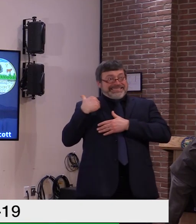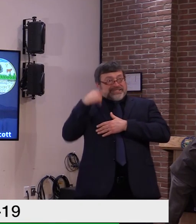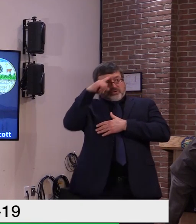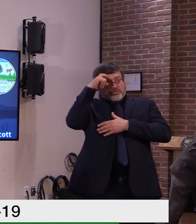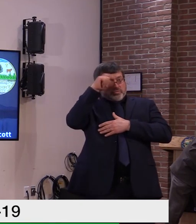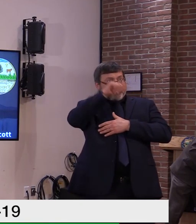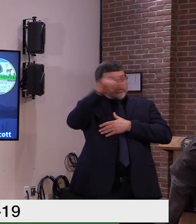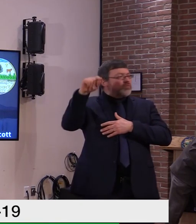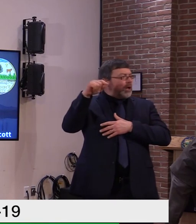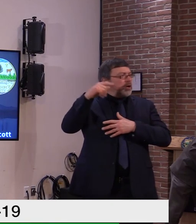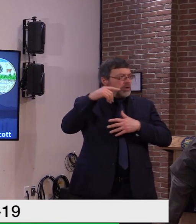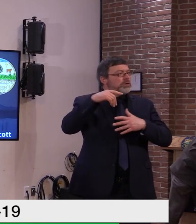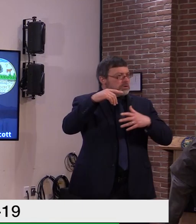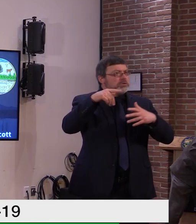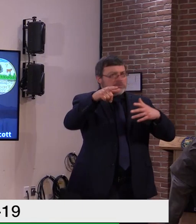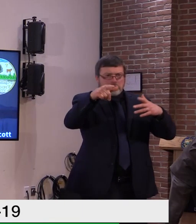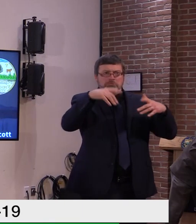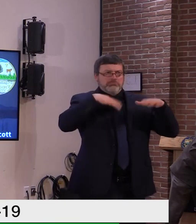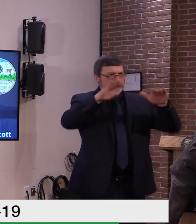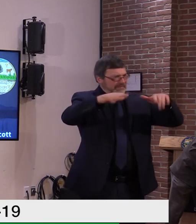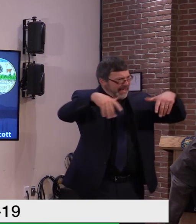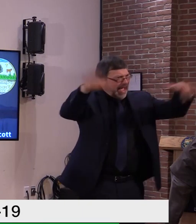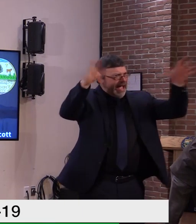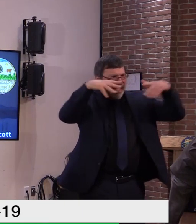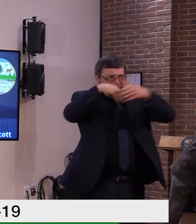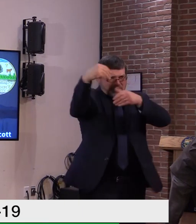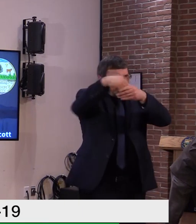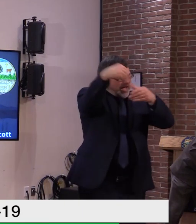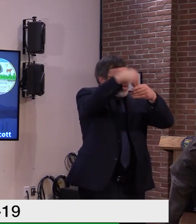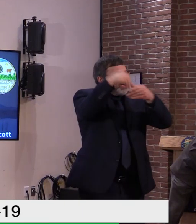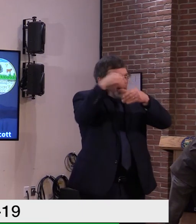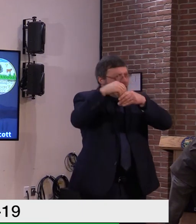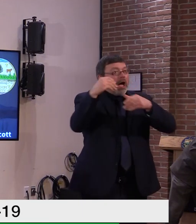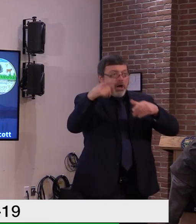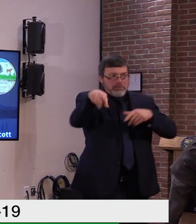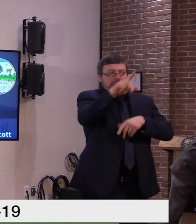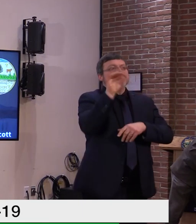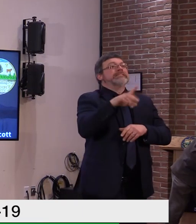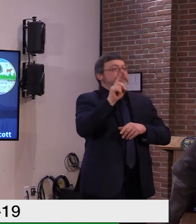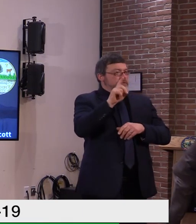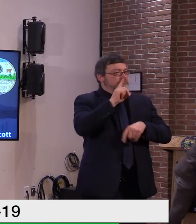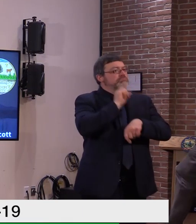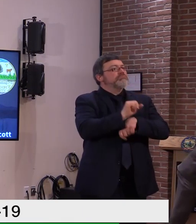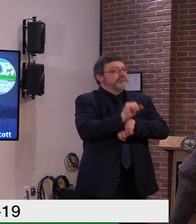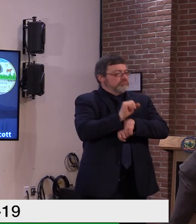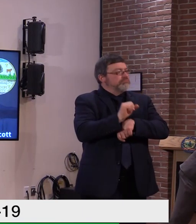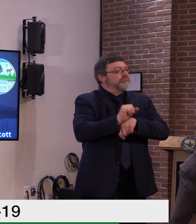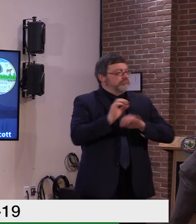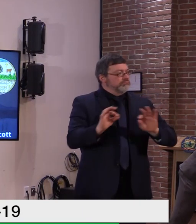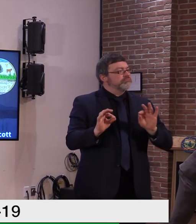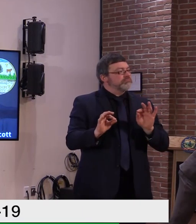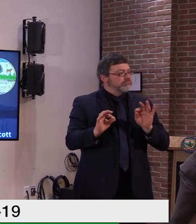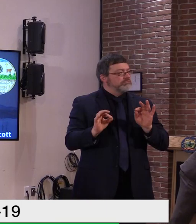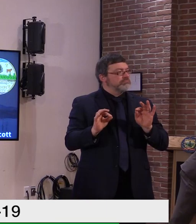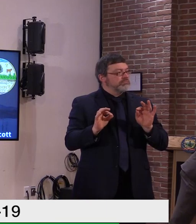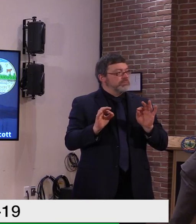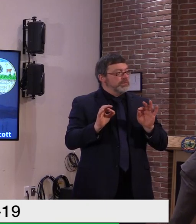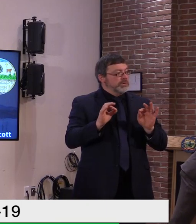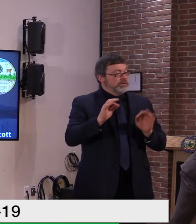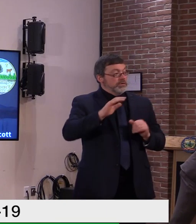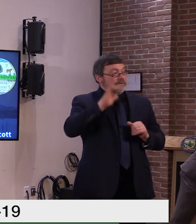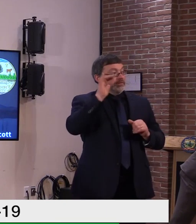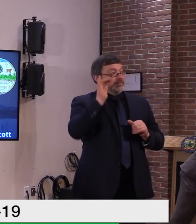persevere. As we know, the turn of the calendar page doesn't necessarily mean immediate